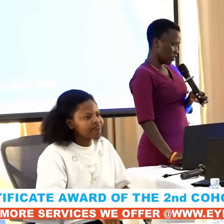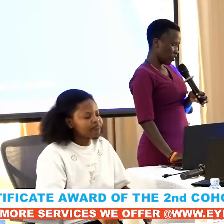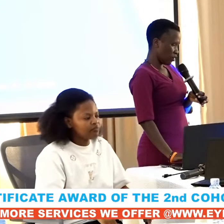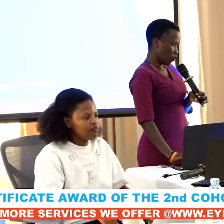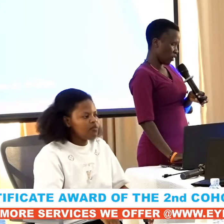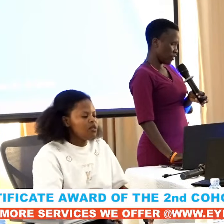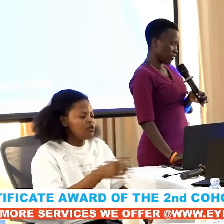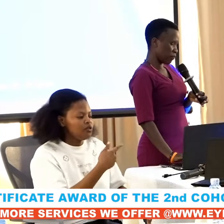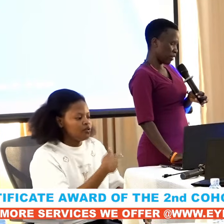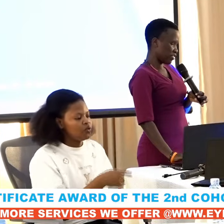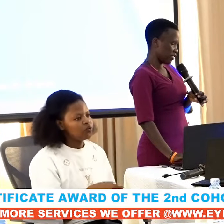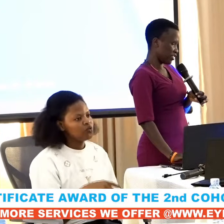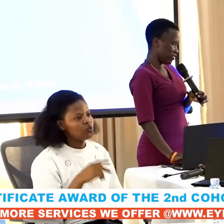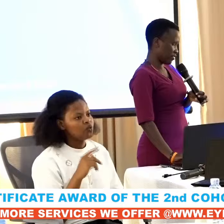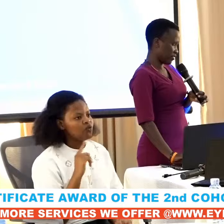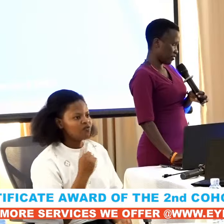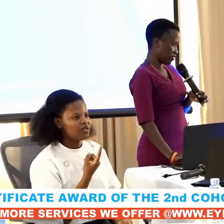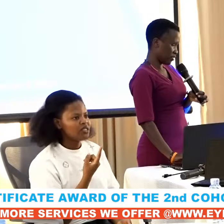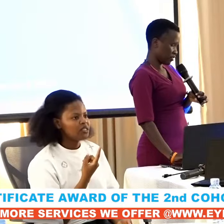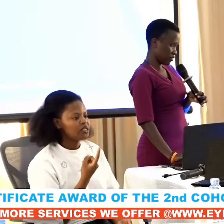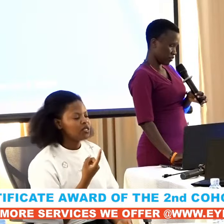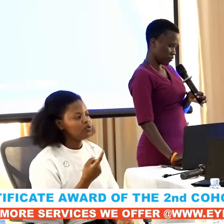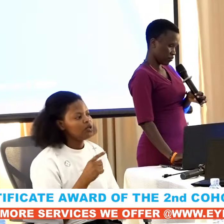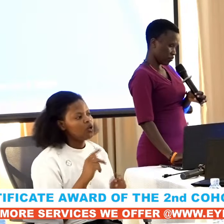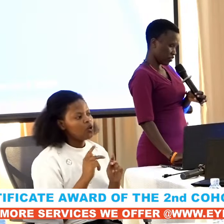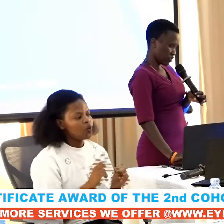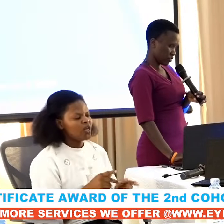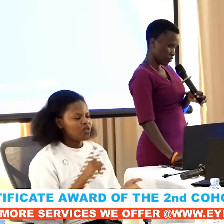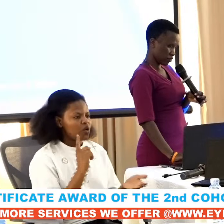defining what disability is.